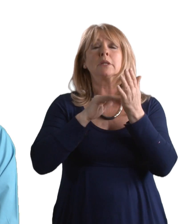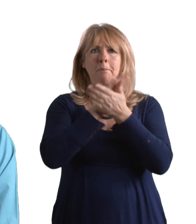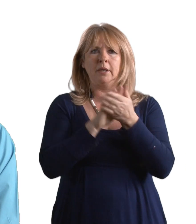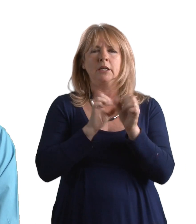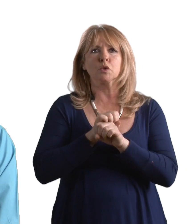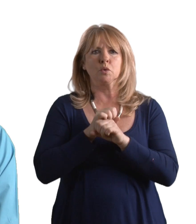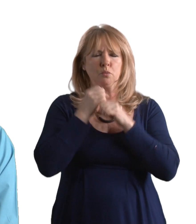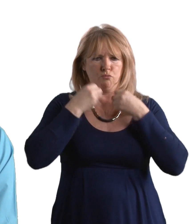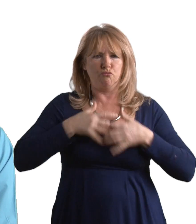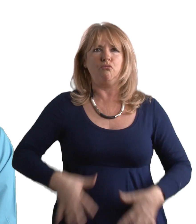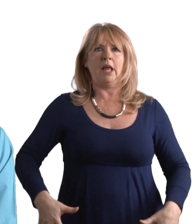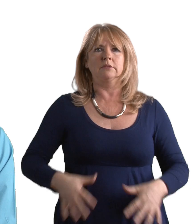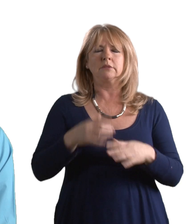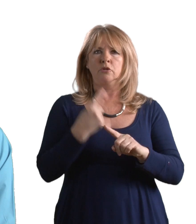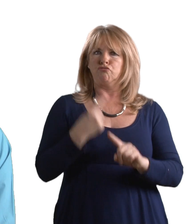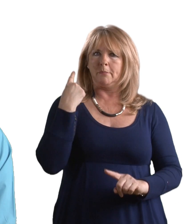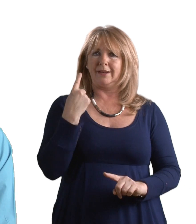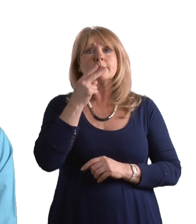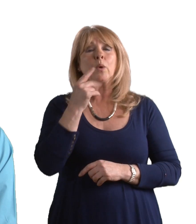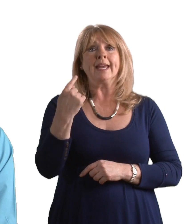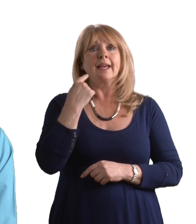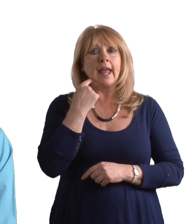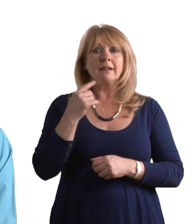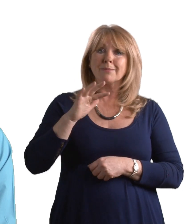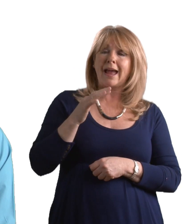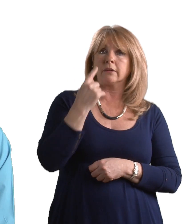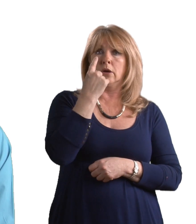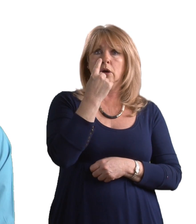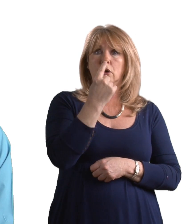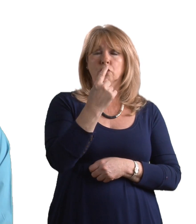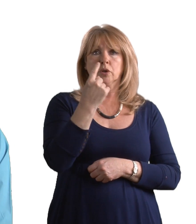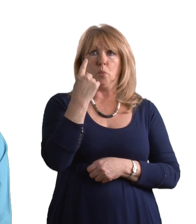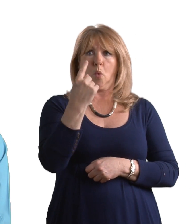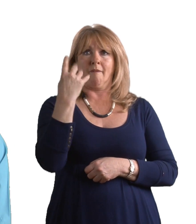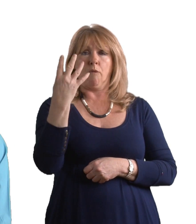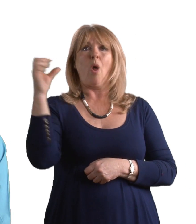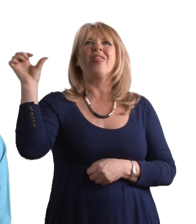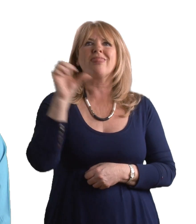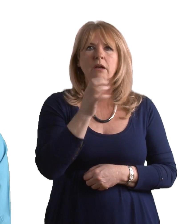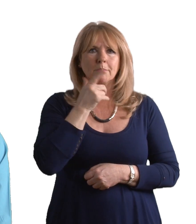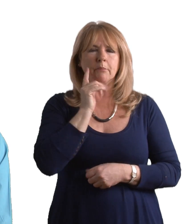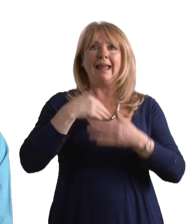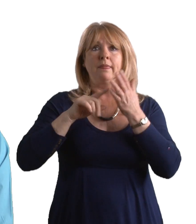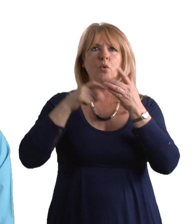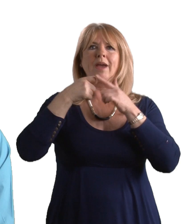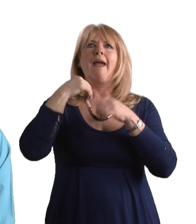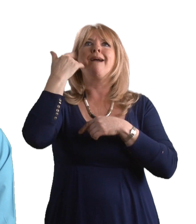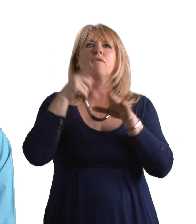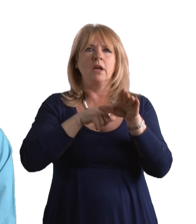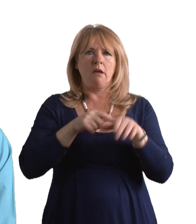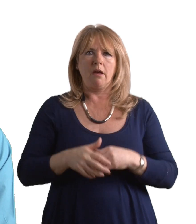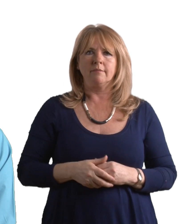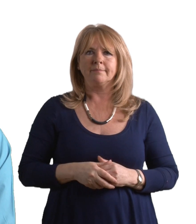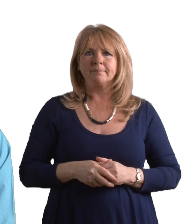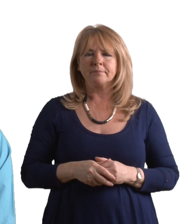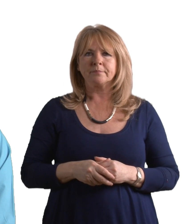Smoking kills around 114,000 people in the UK each year. Of these fatalities, about 46,000 are